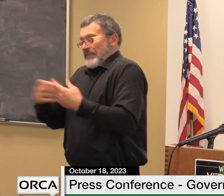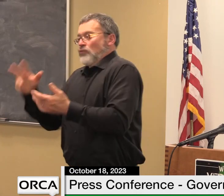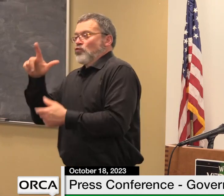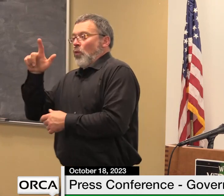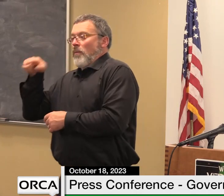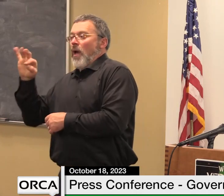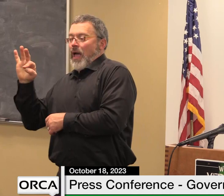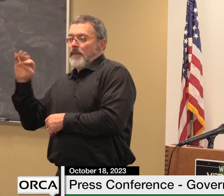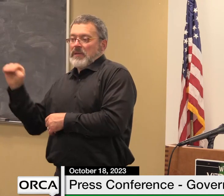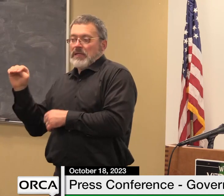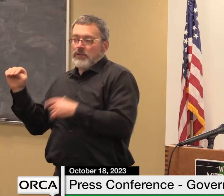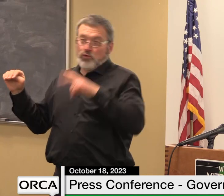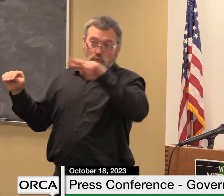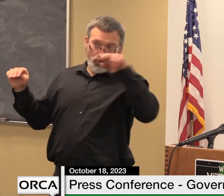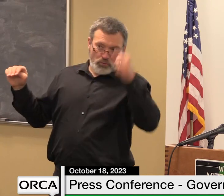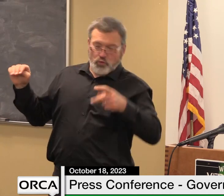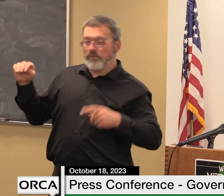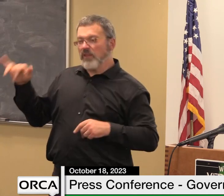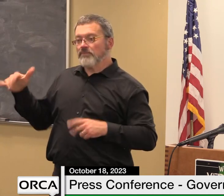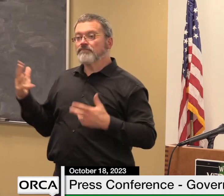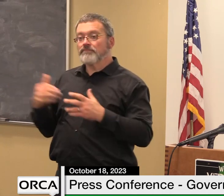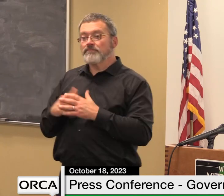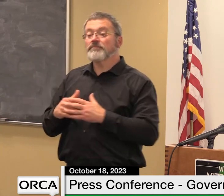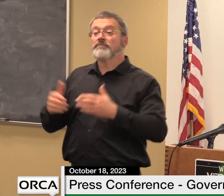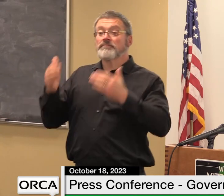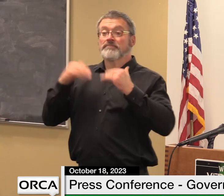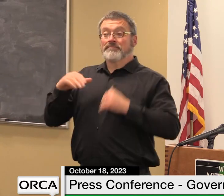The FEMA staff have completed